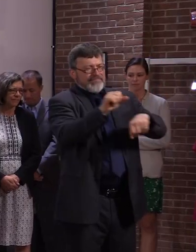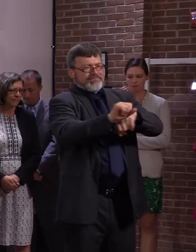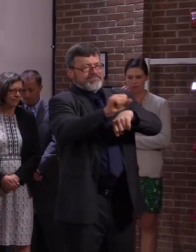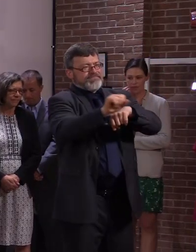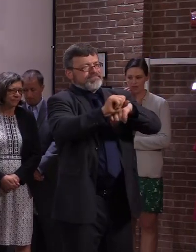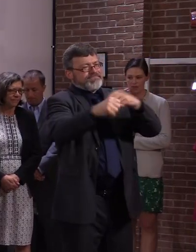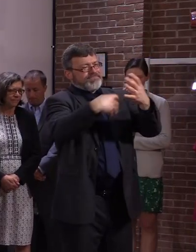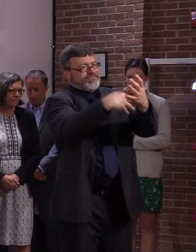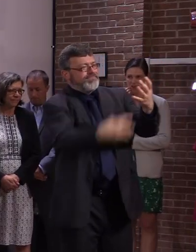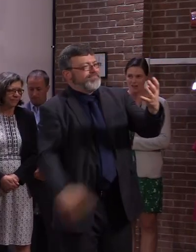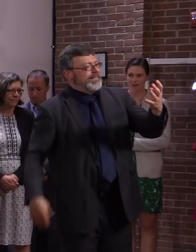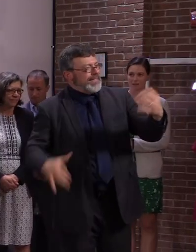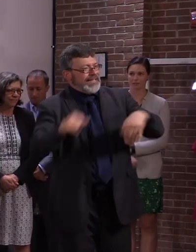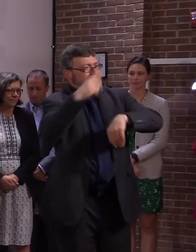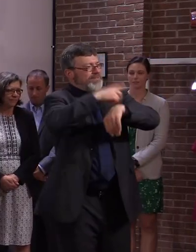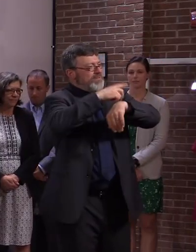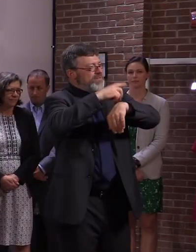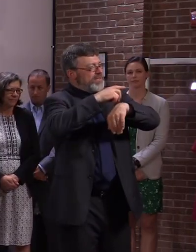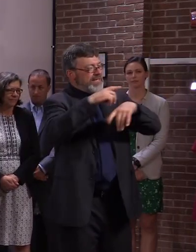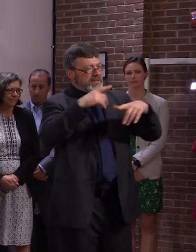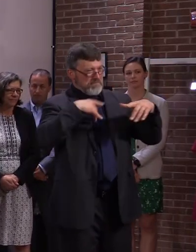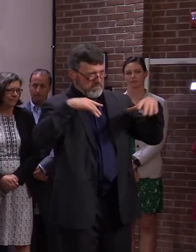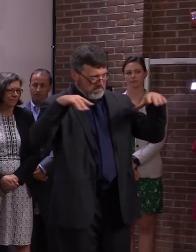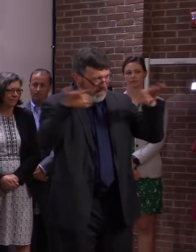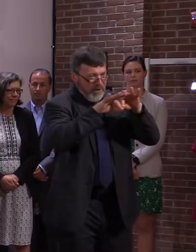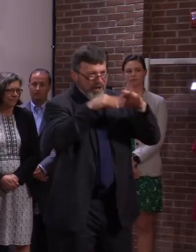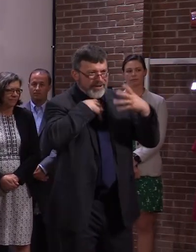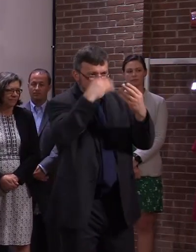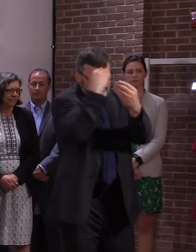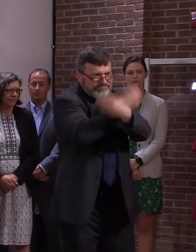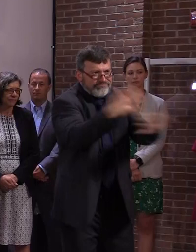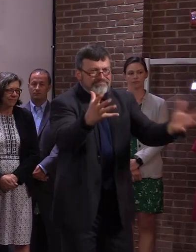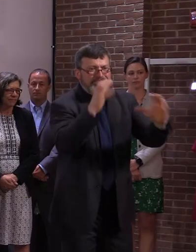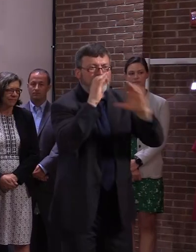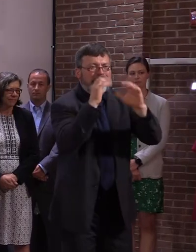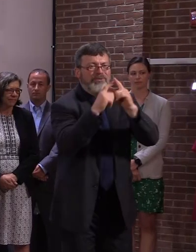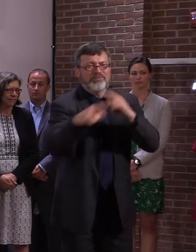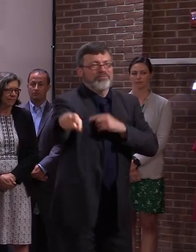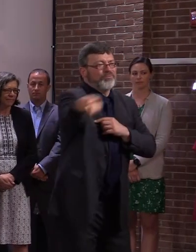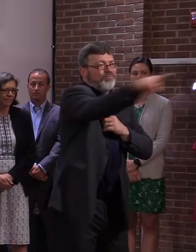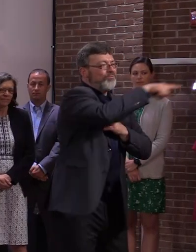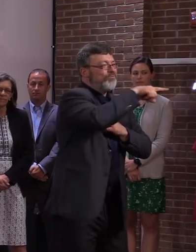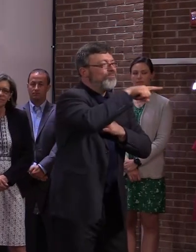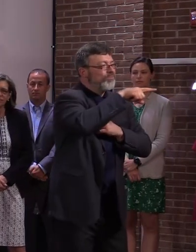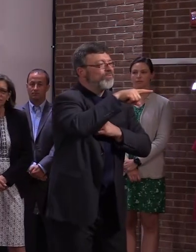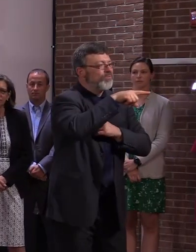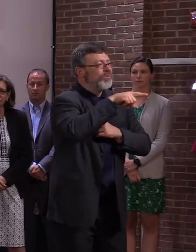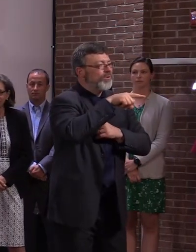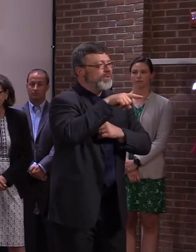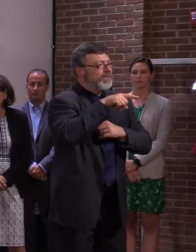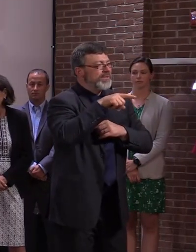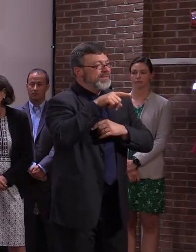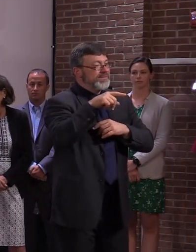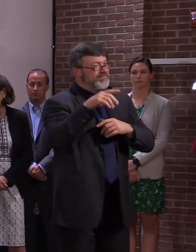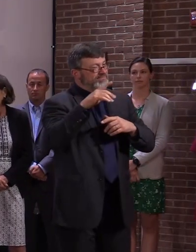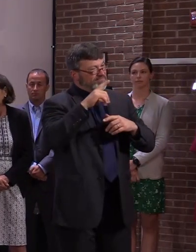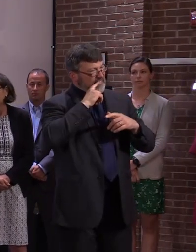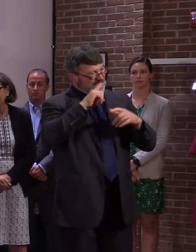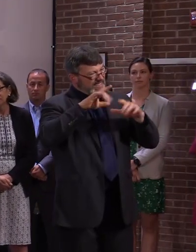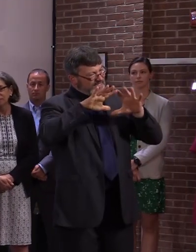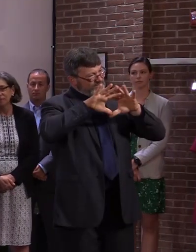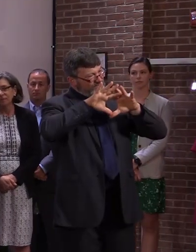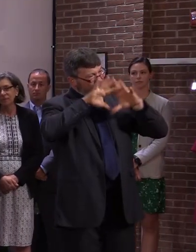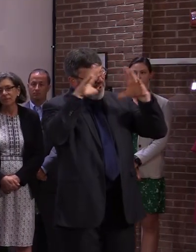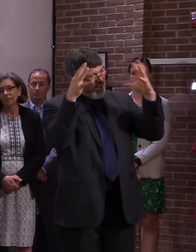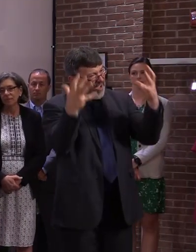and savor the moment, but at the same time know that, you know, our world is still under siege